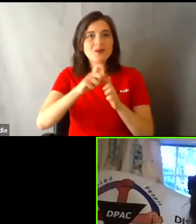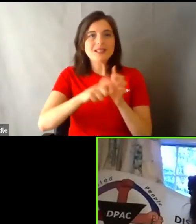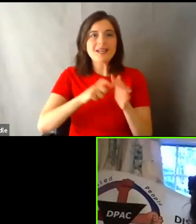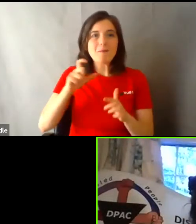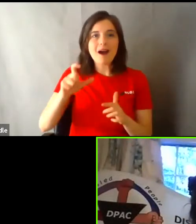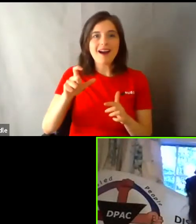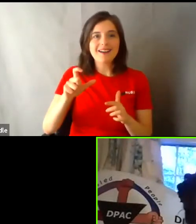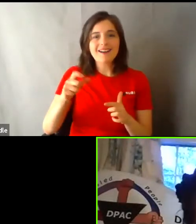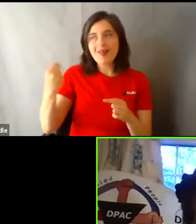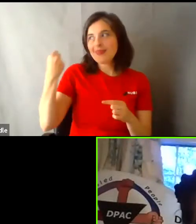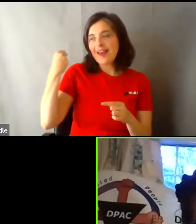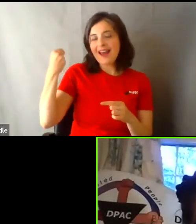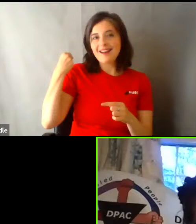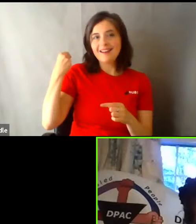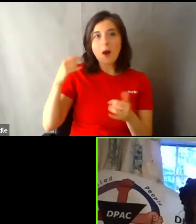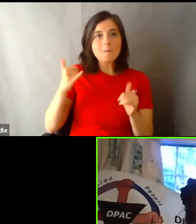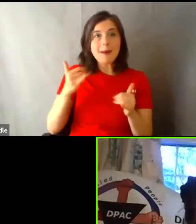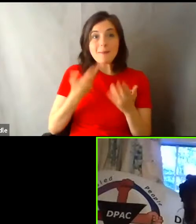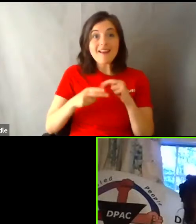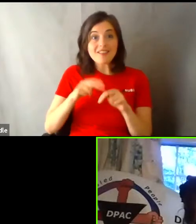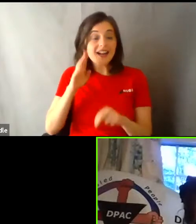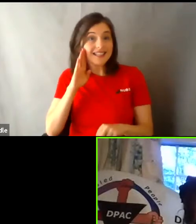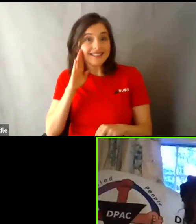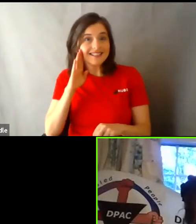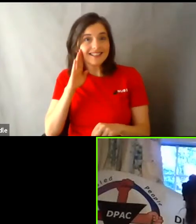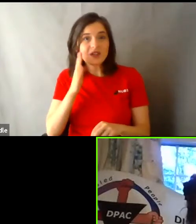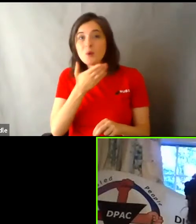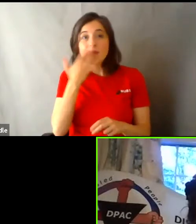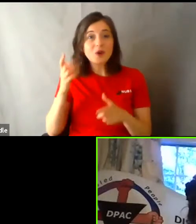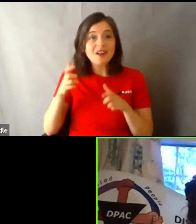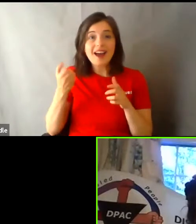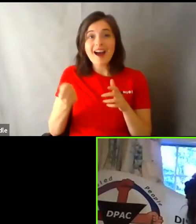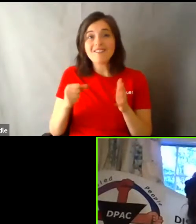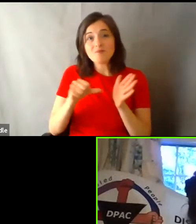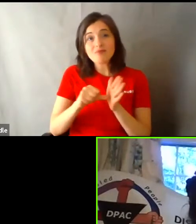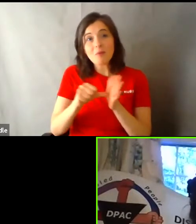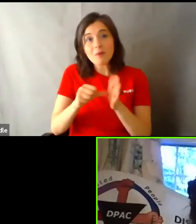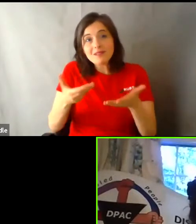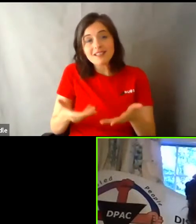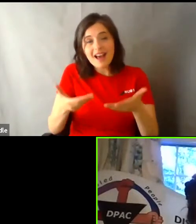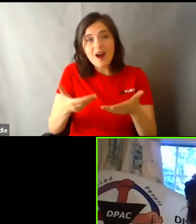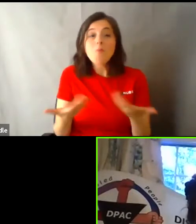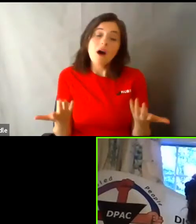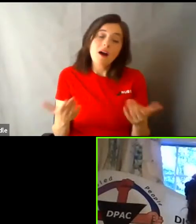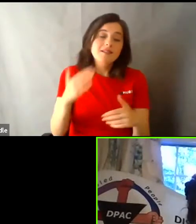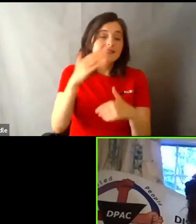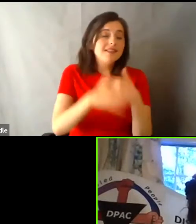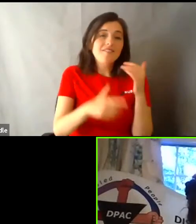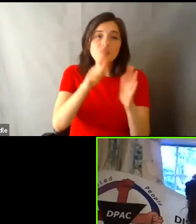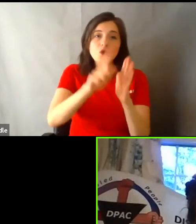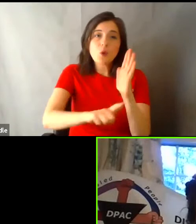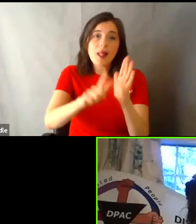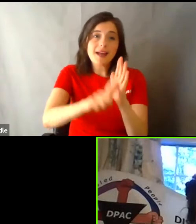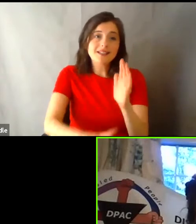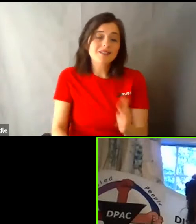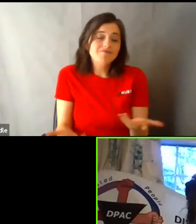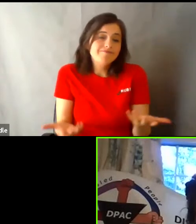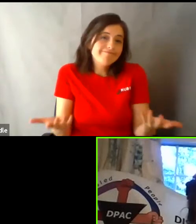have all these problems that we're experiencing now. But it's never too late, and let's